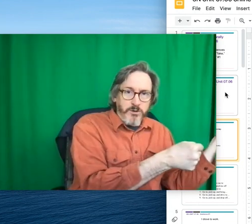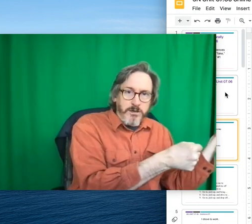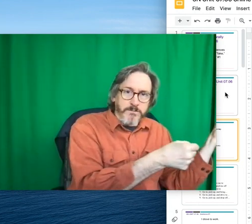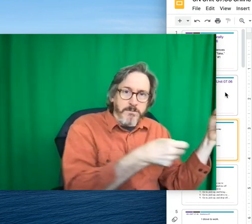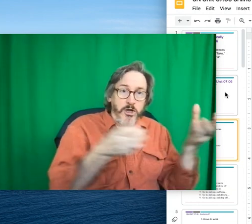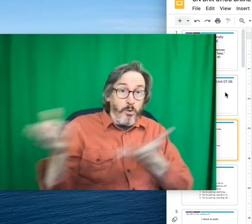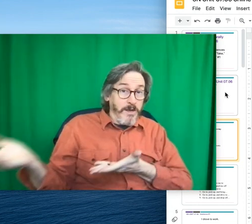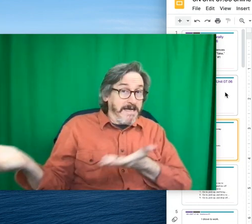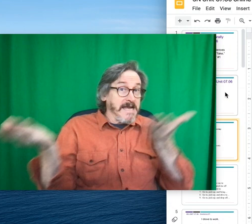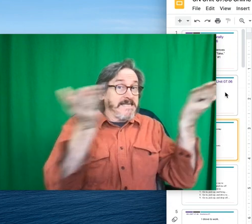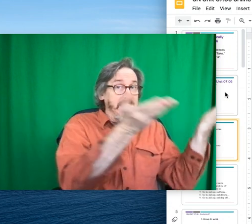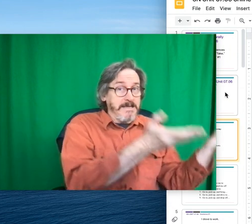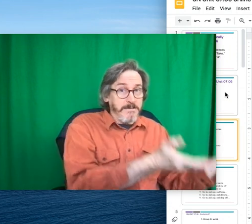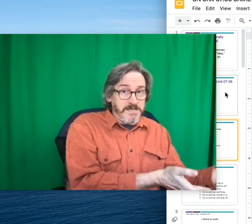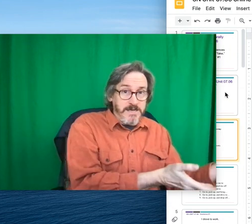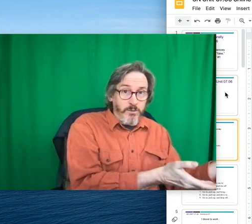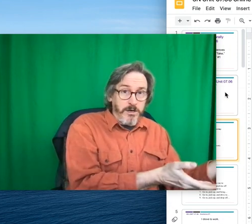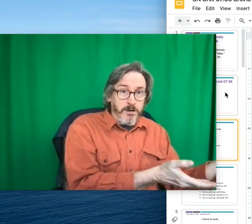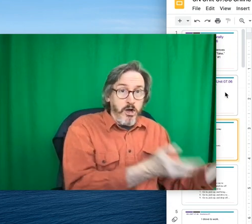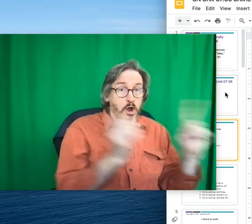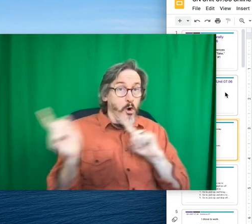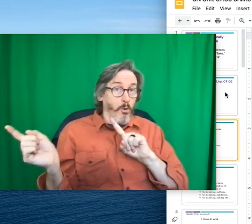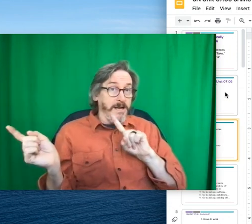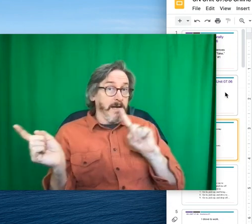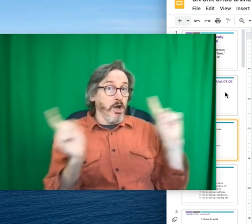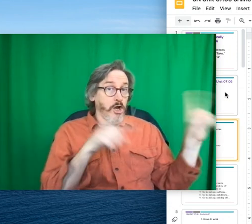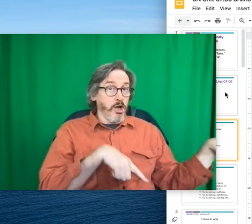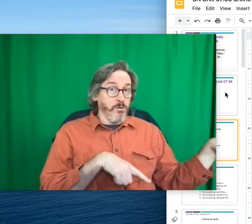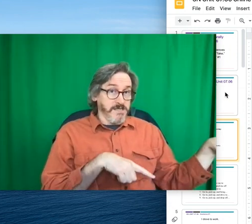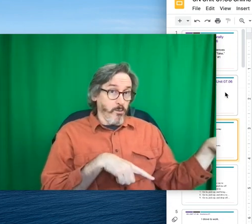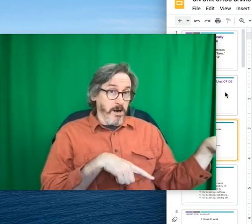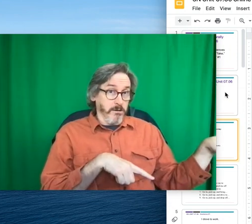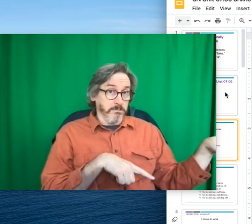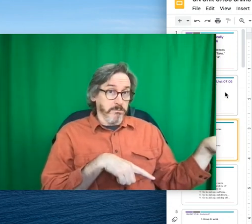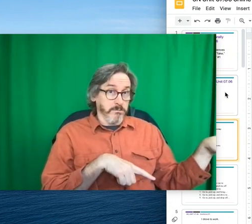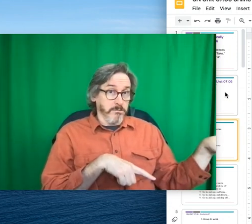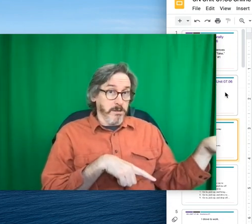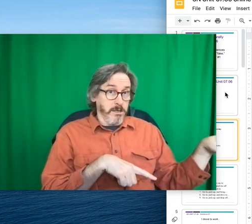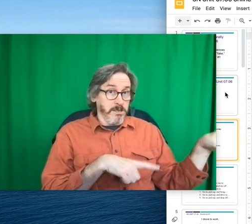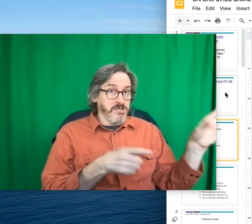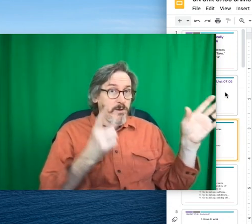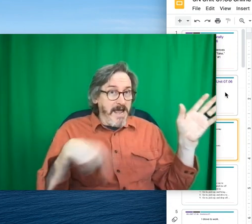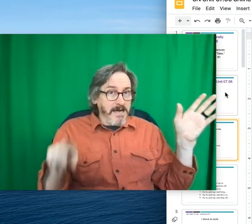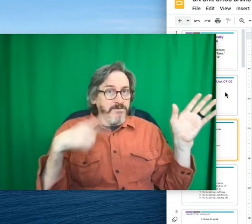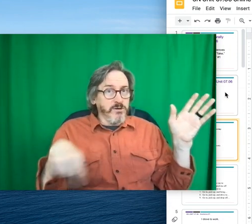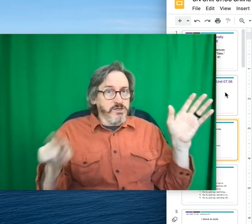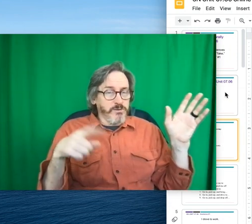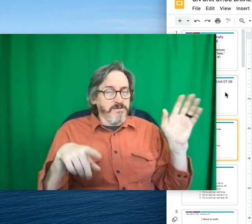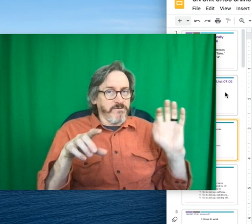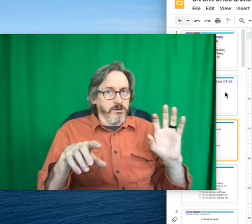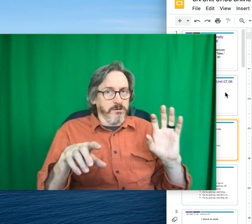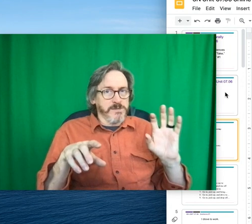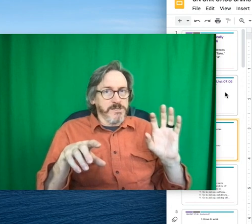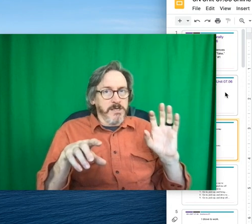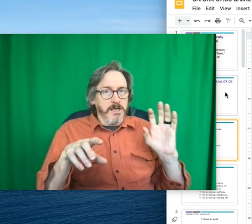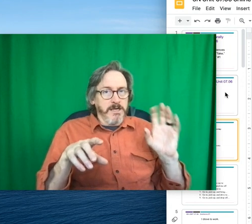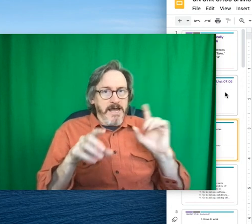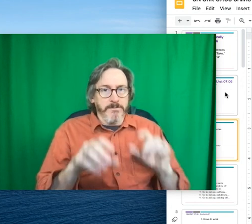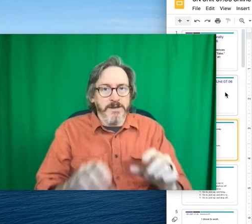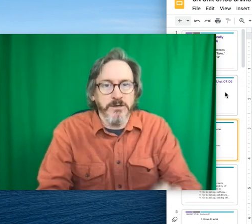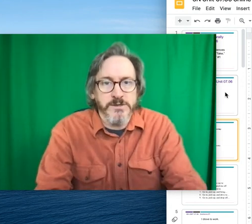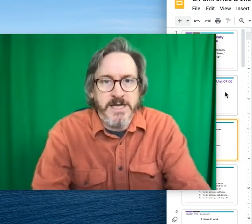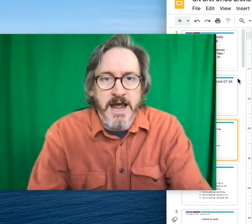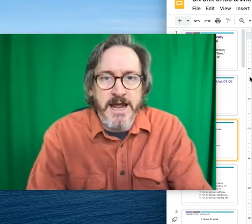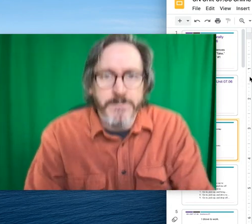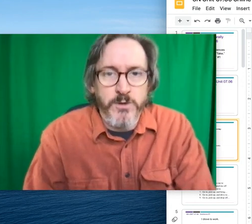them to somewhere, we can take them to somewhere, or we can go somewhere. So any of those 3 verbs